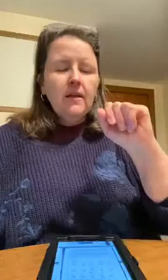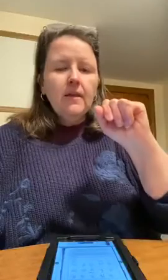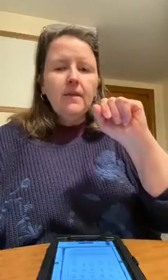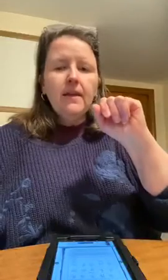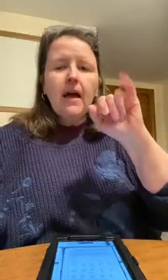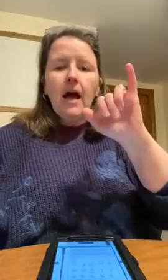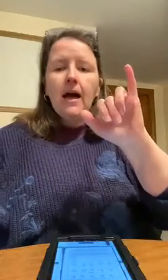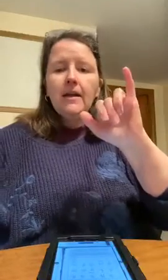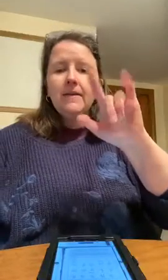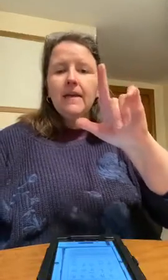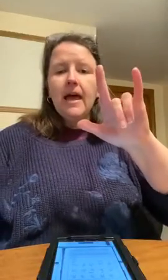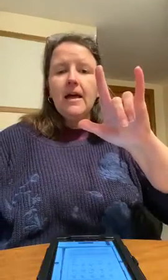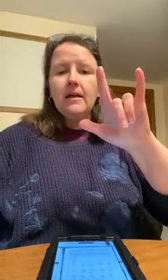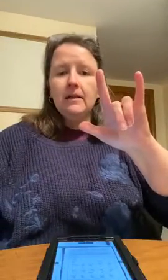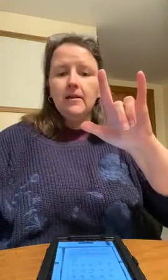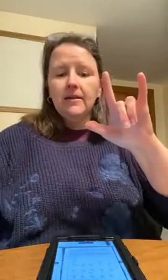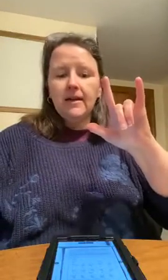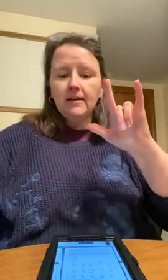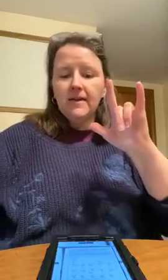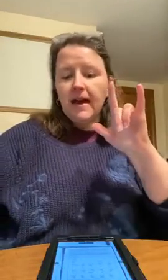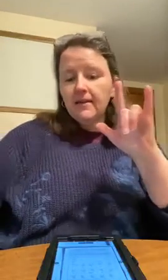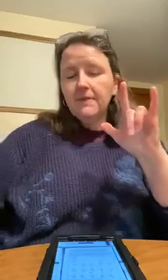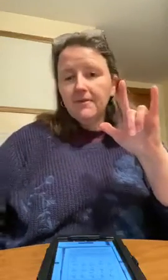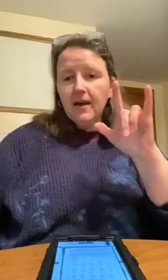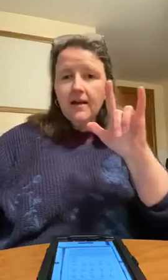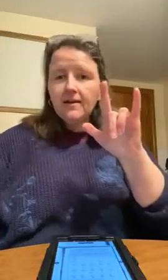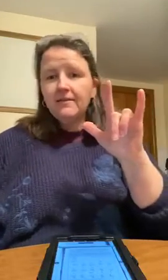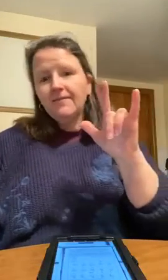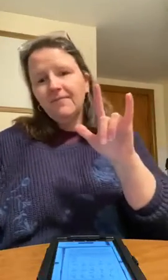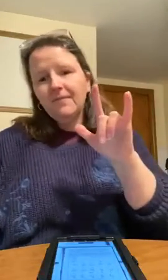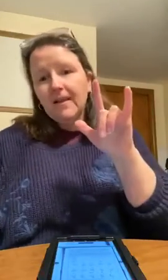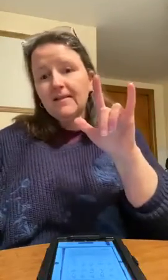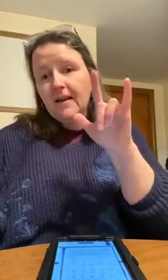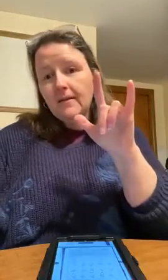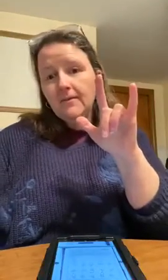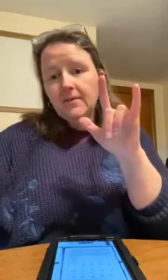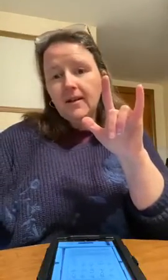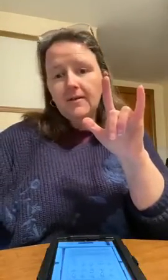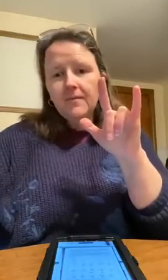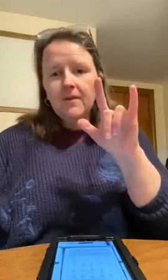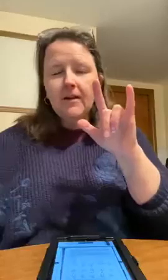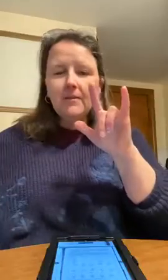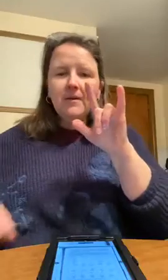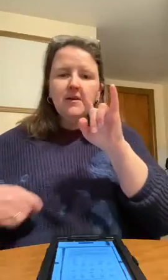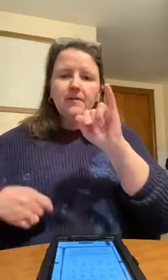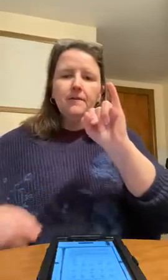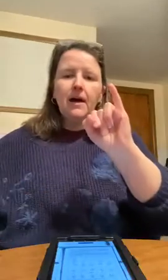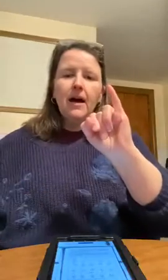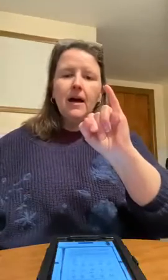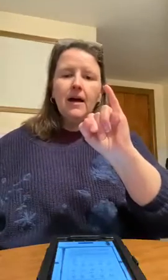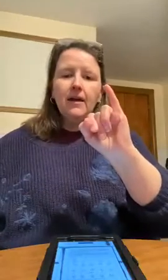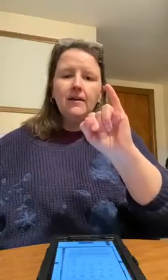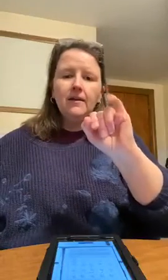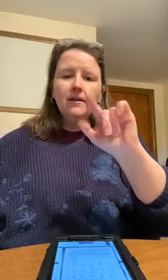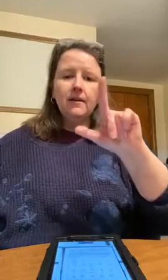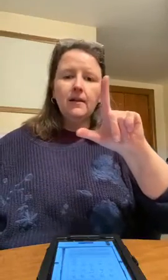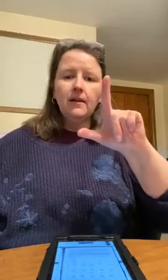The I and the L, okay, the I love you sign, that's the I love you sign, okay, because of I,